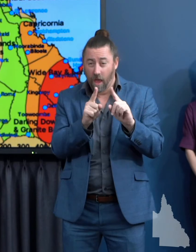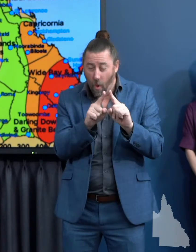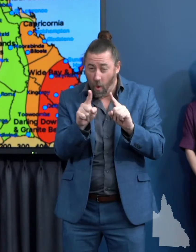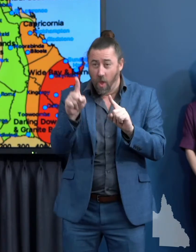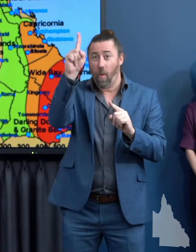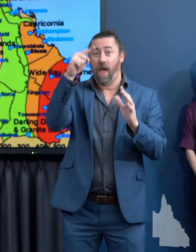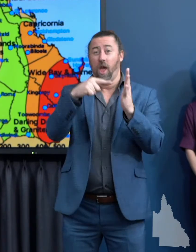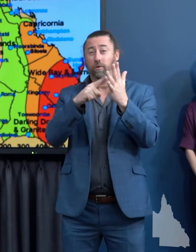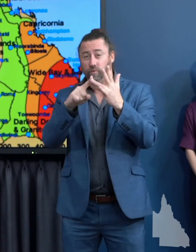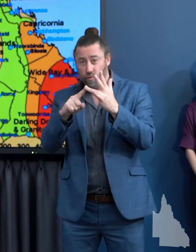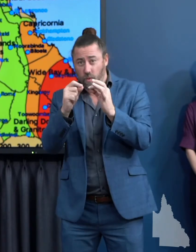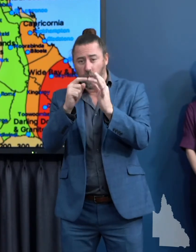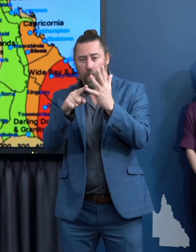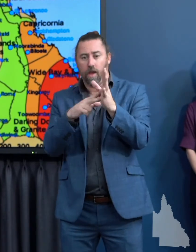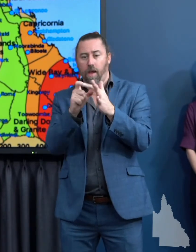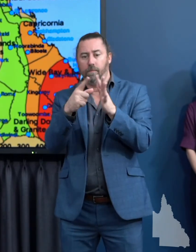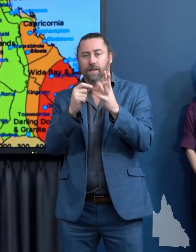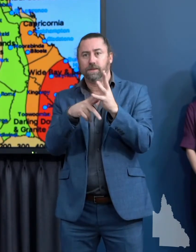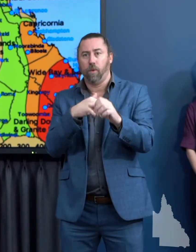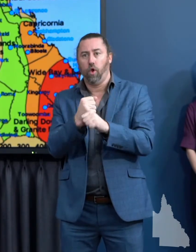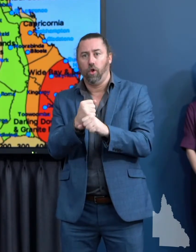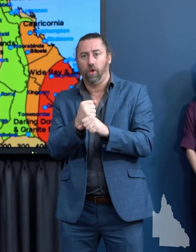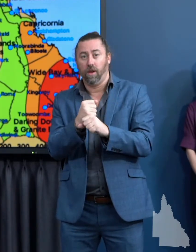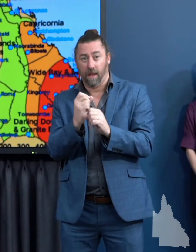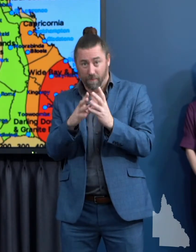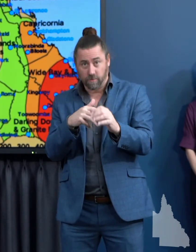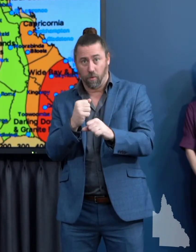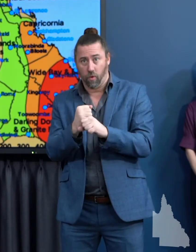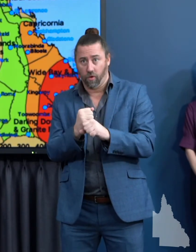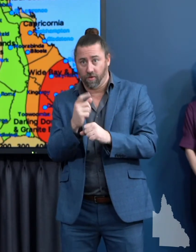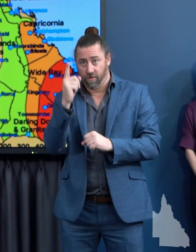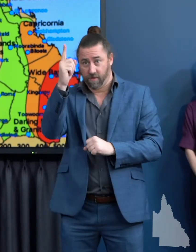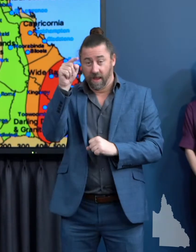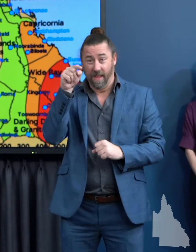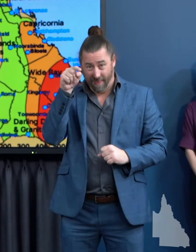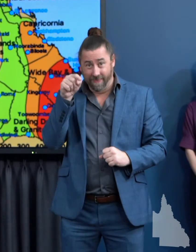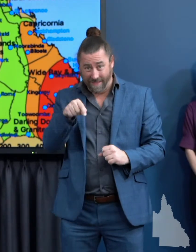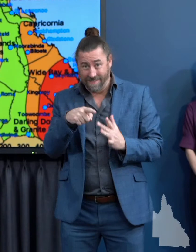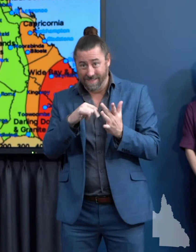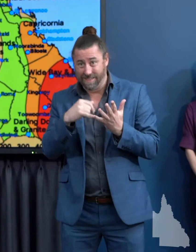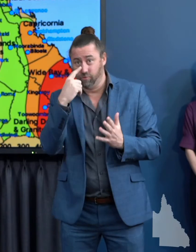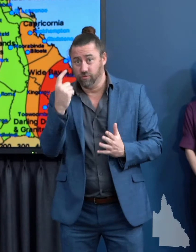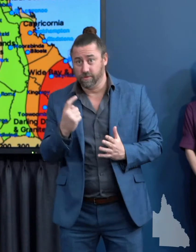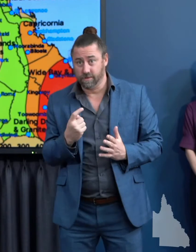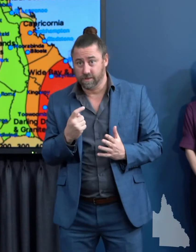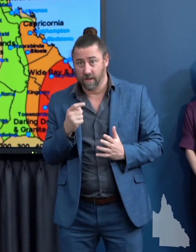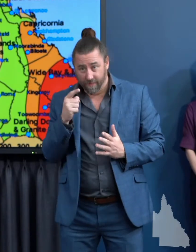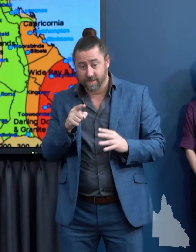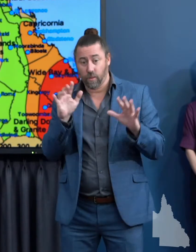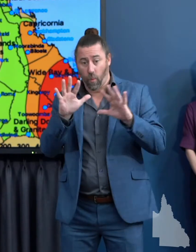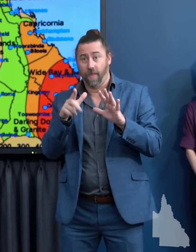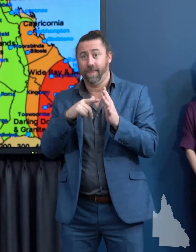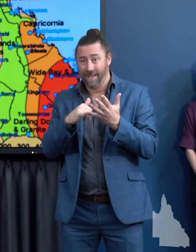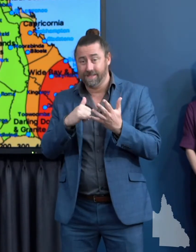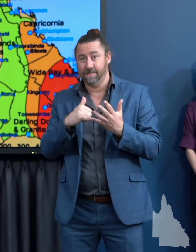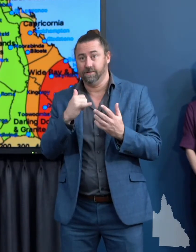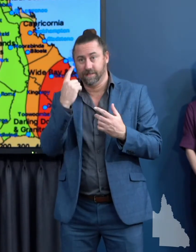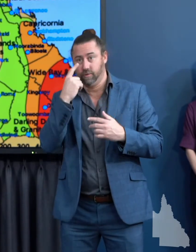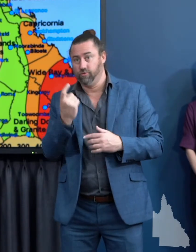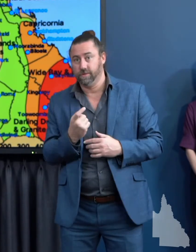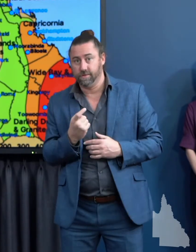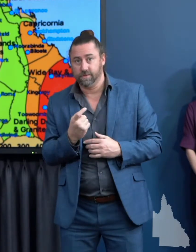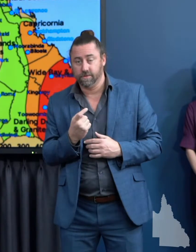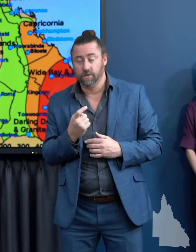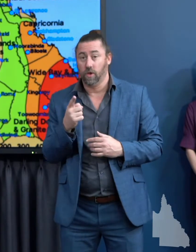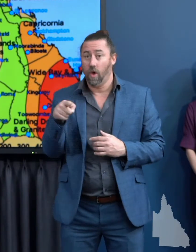Bundaberg. Now, this is of serious concern. So what we are asking people to do who live in this